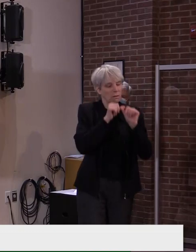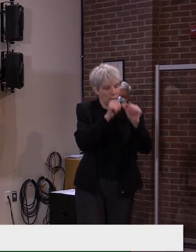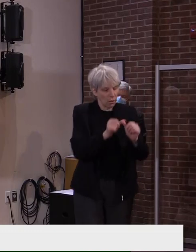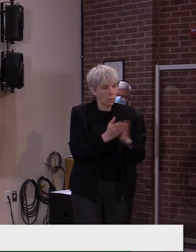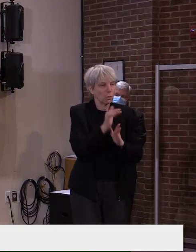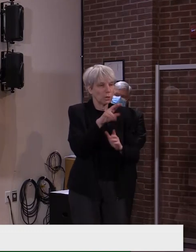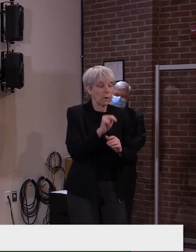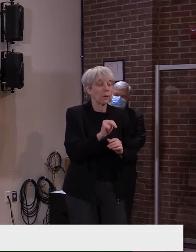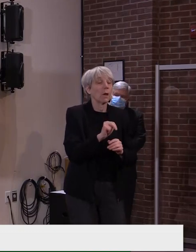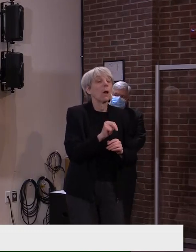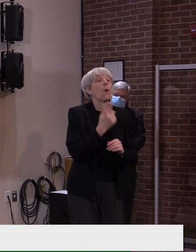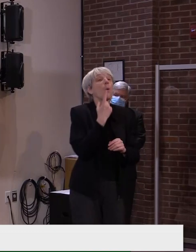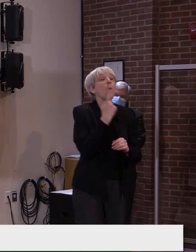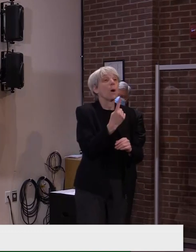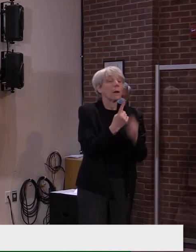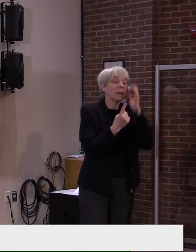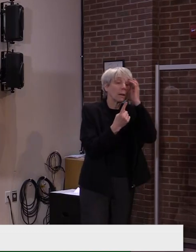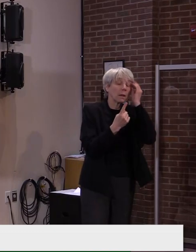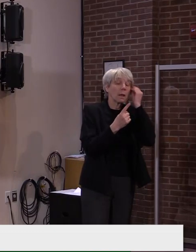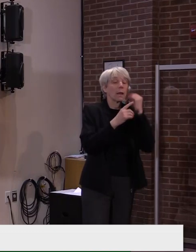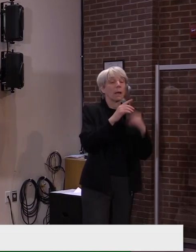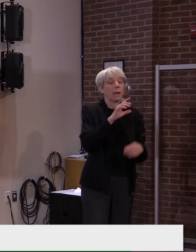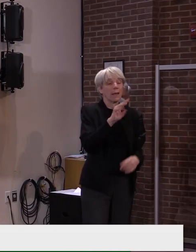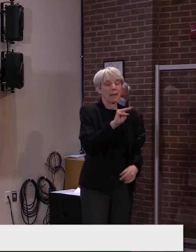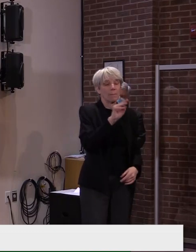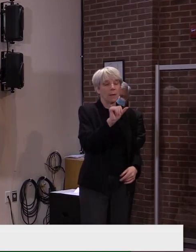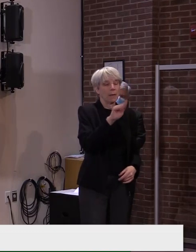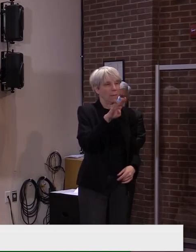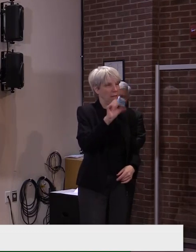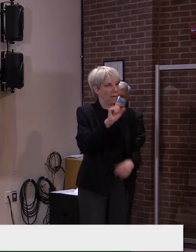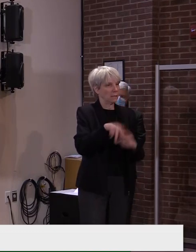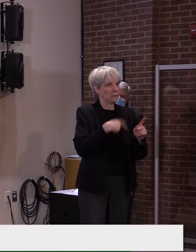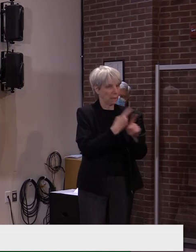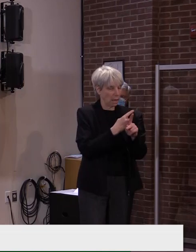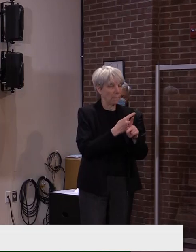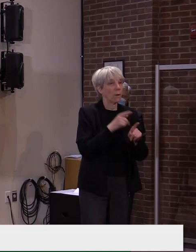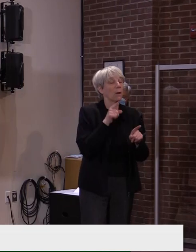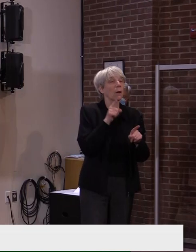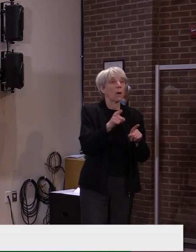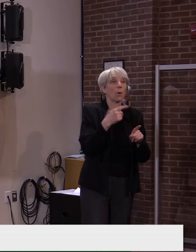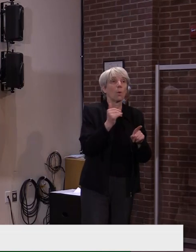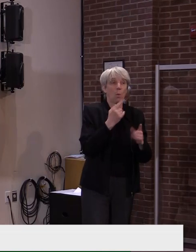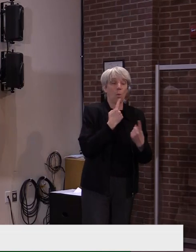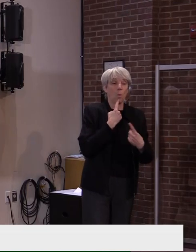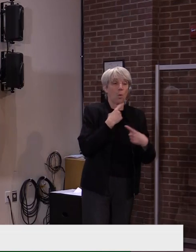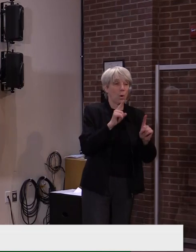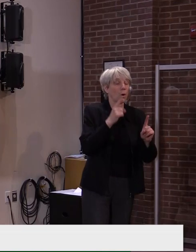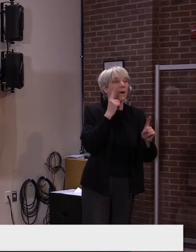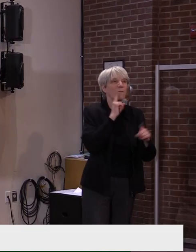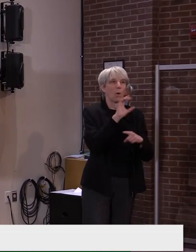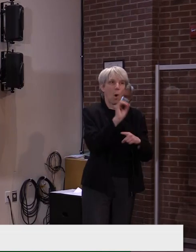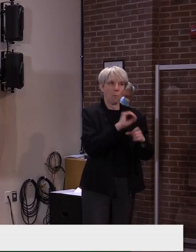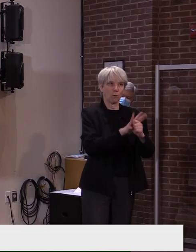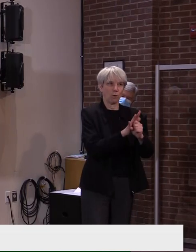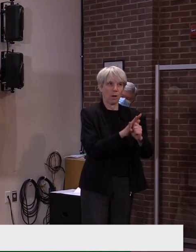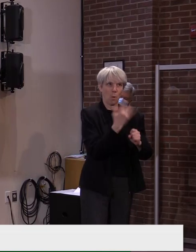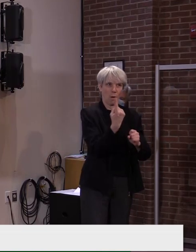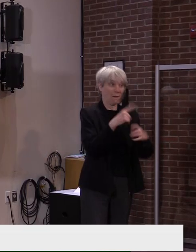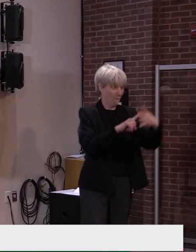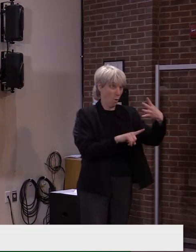Sotrovimab is the only monoclonal antibody now with activity or efficacy against the Omicron